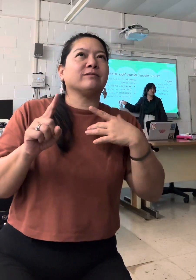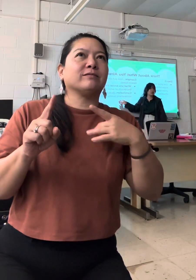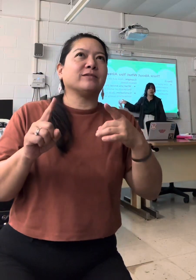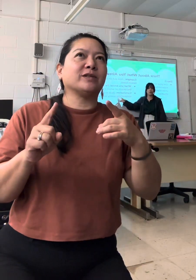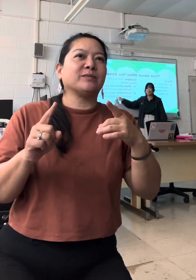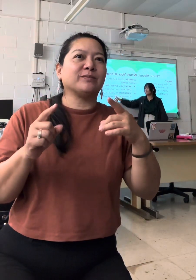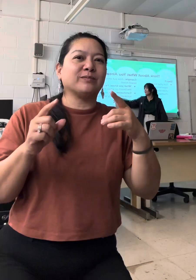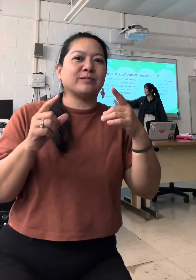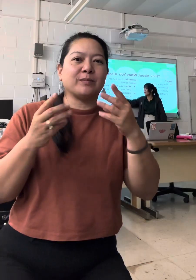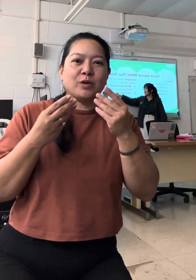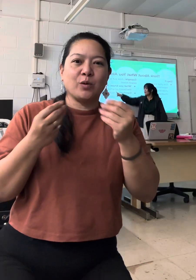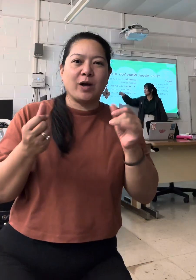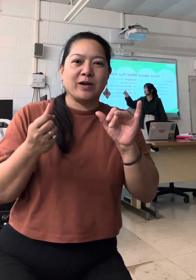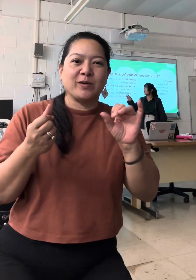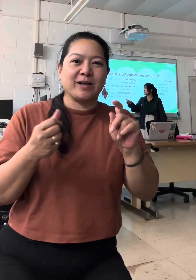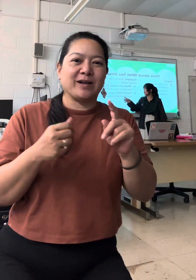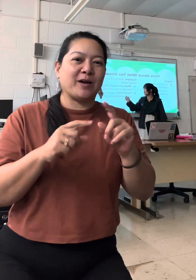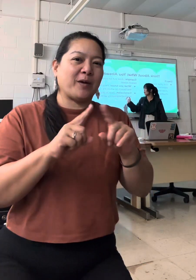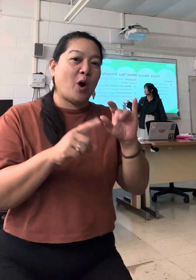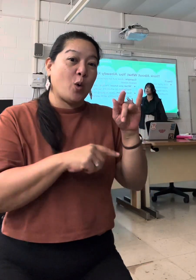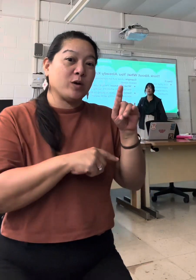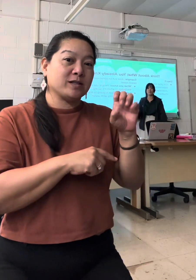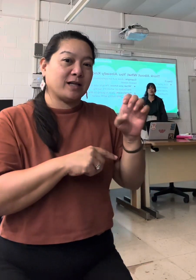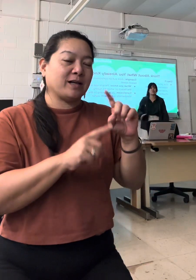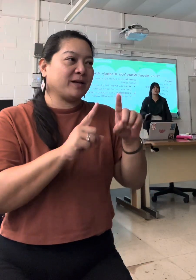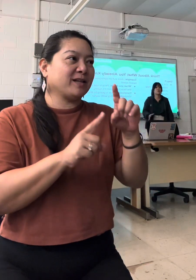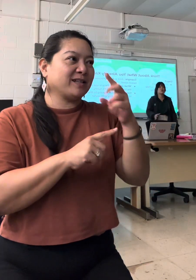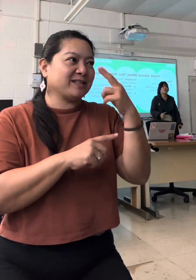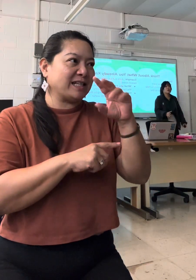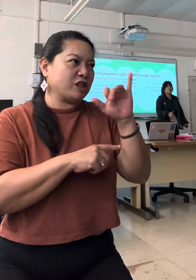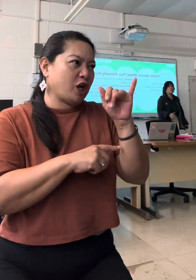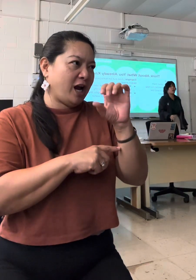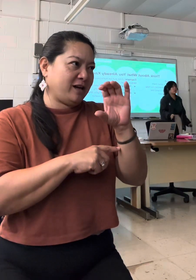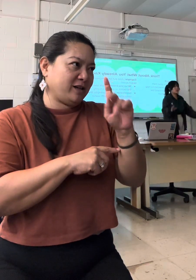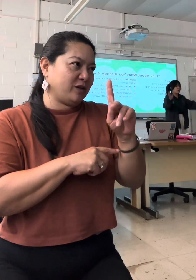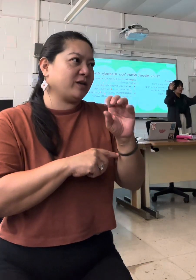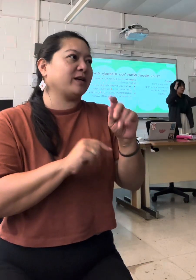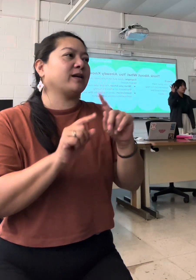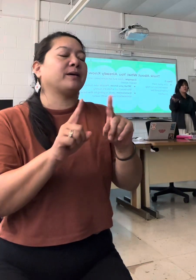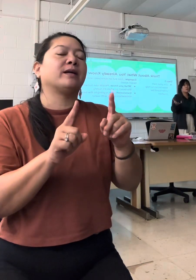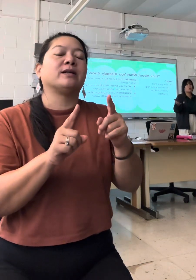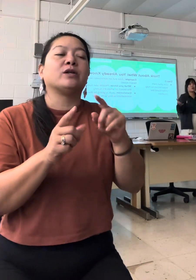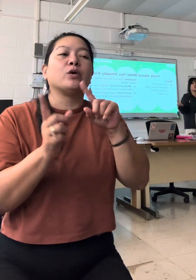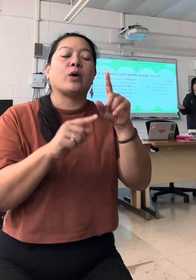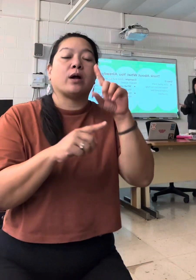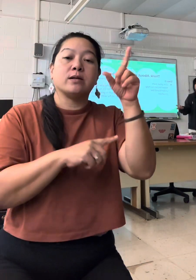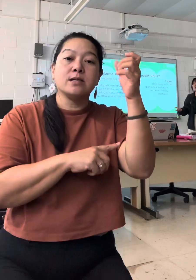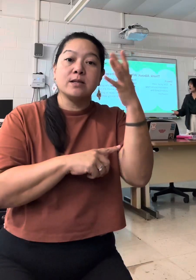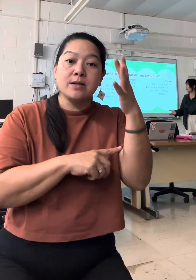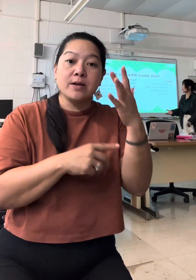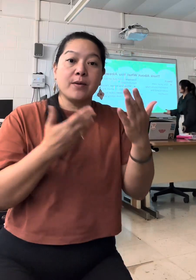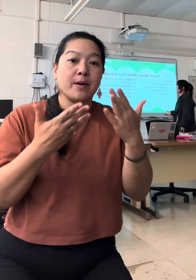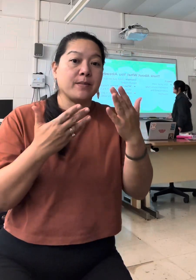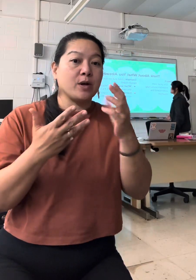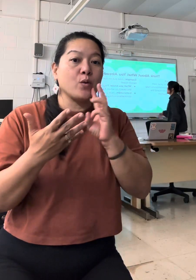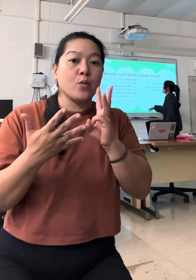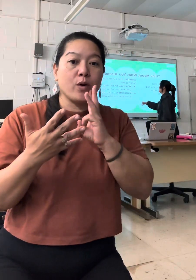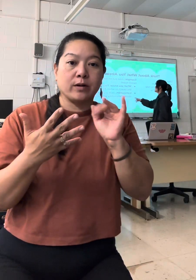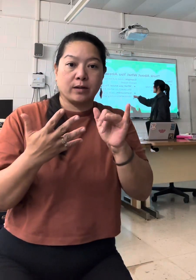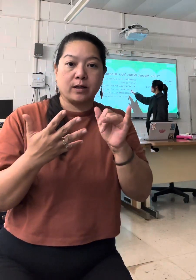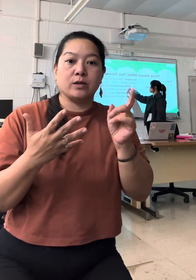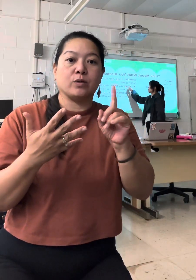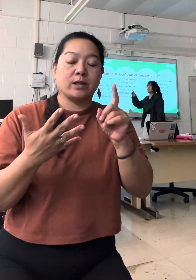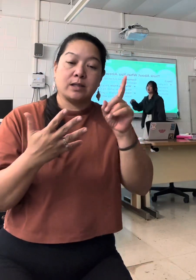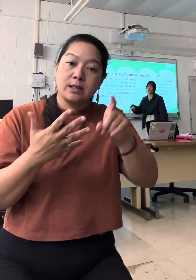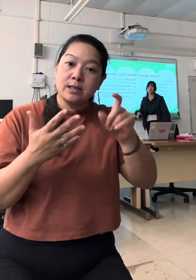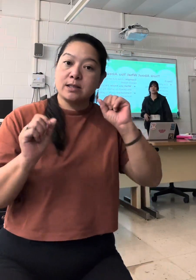there. So Jose is going to the beach where it's sunny, where there might be water, because that's why you need